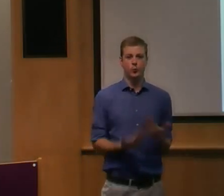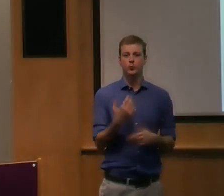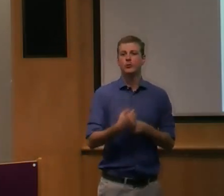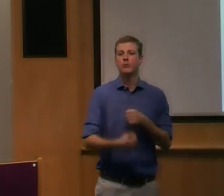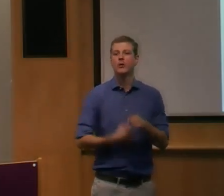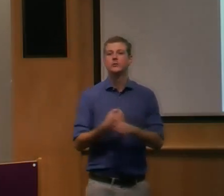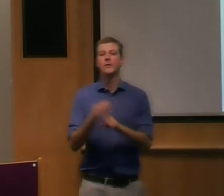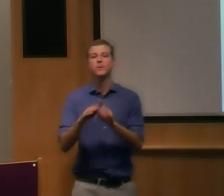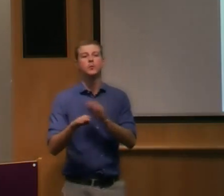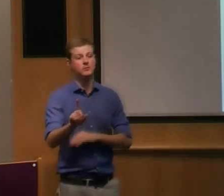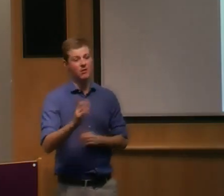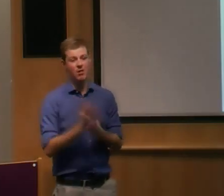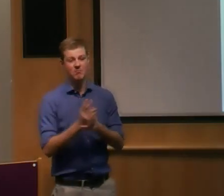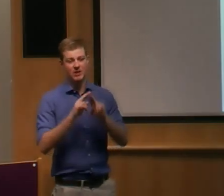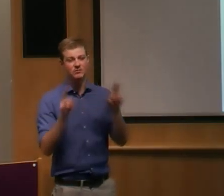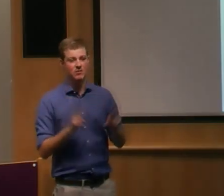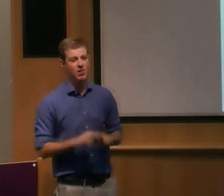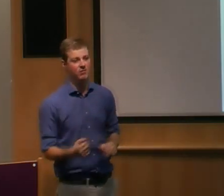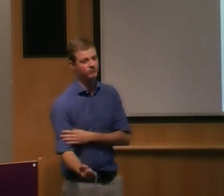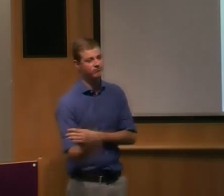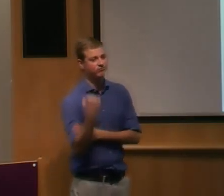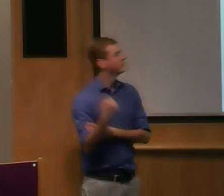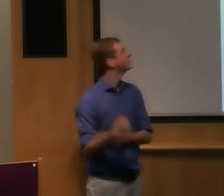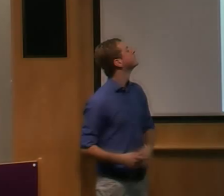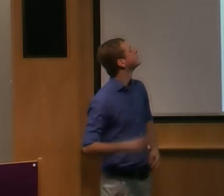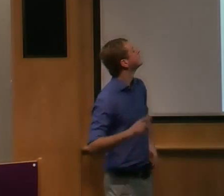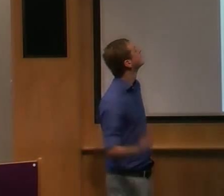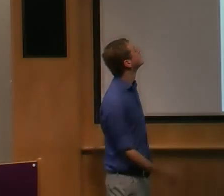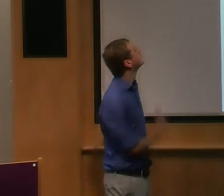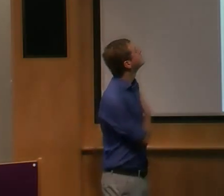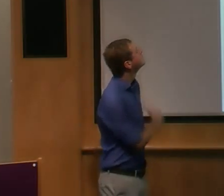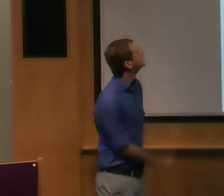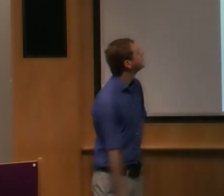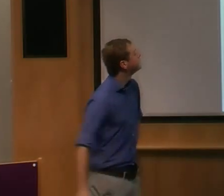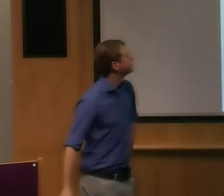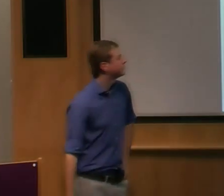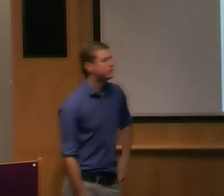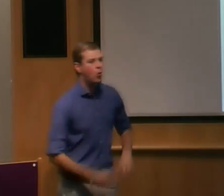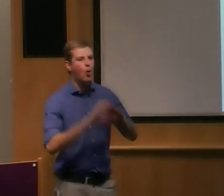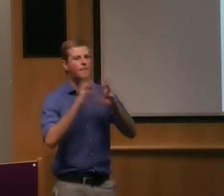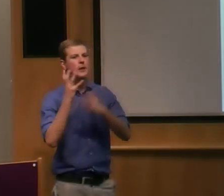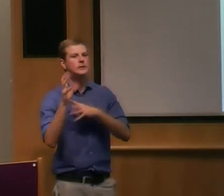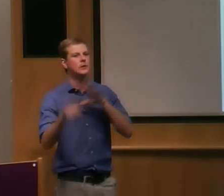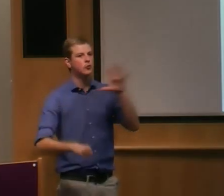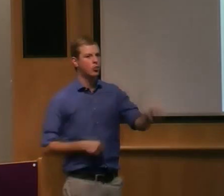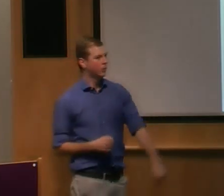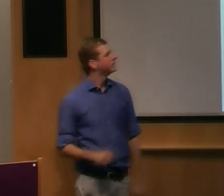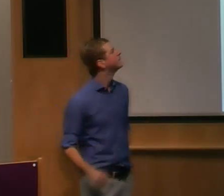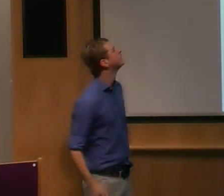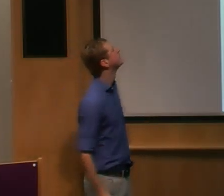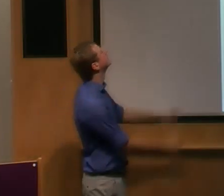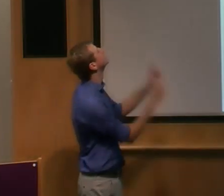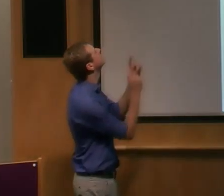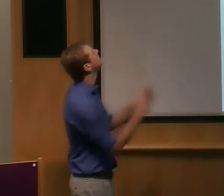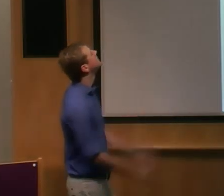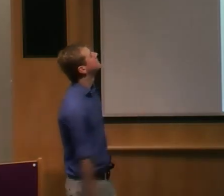people to travel across the borders and to meet up. The future very much leans towards a more global relationship in the